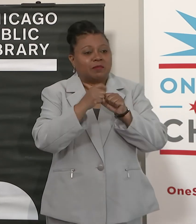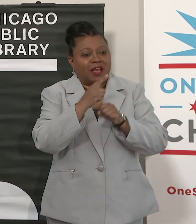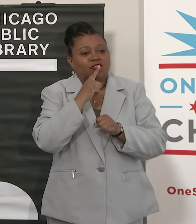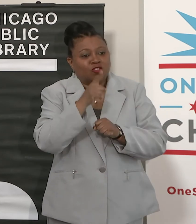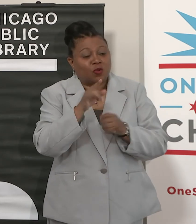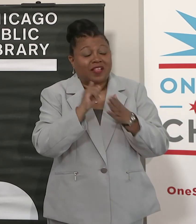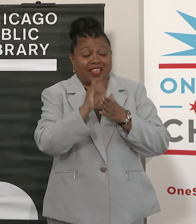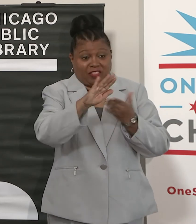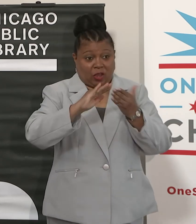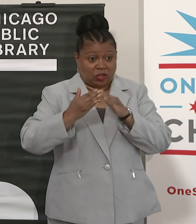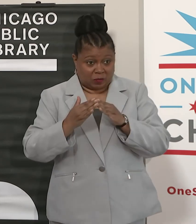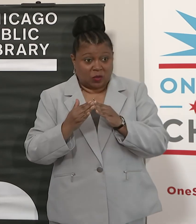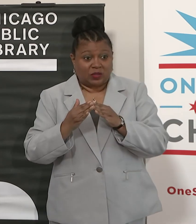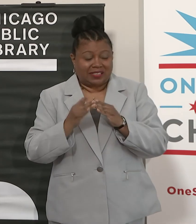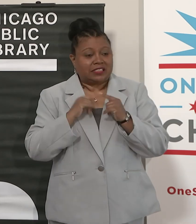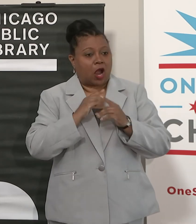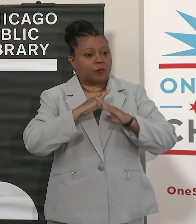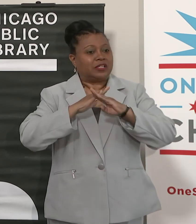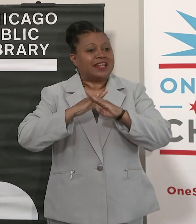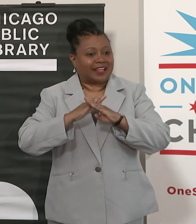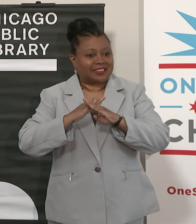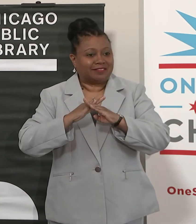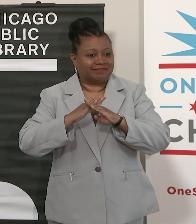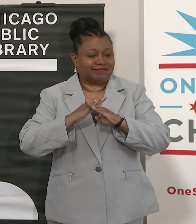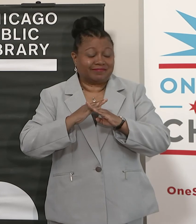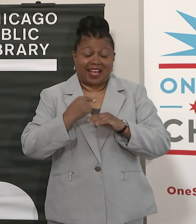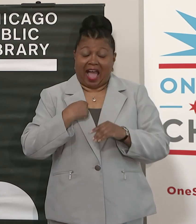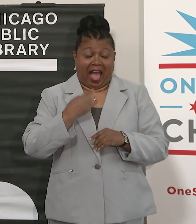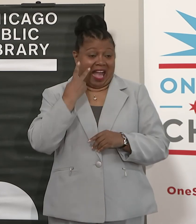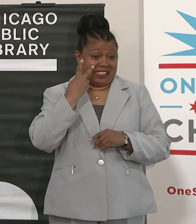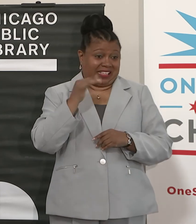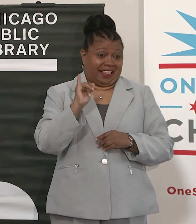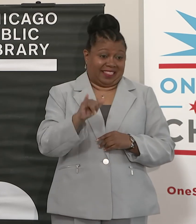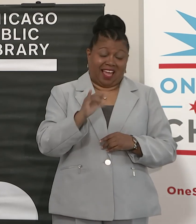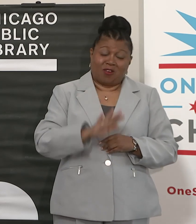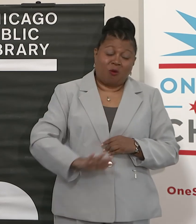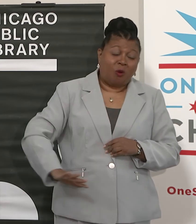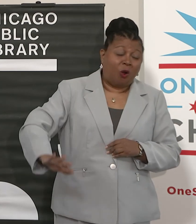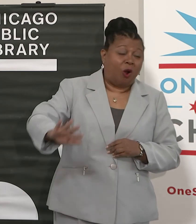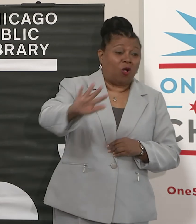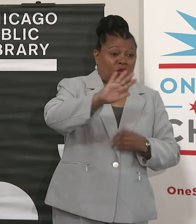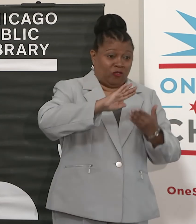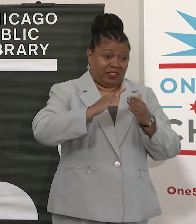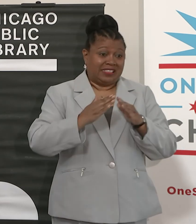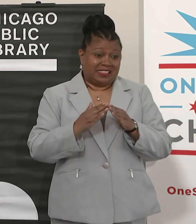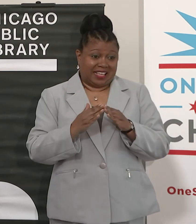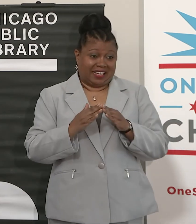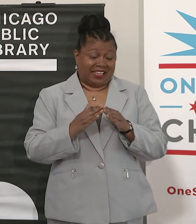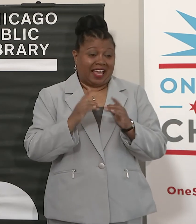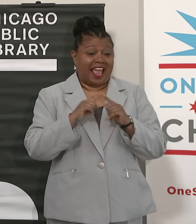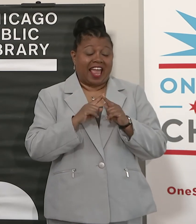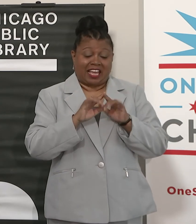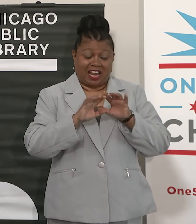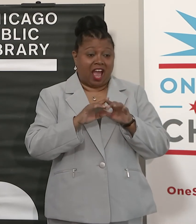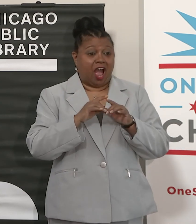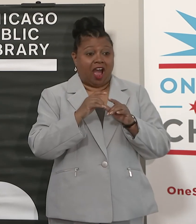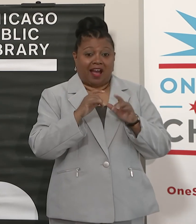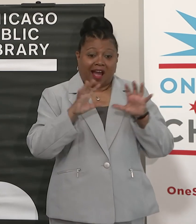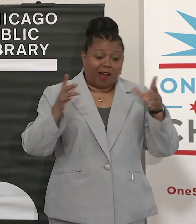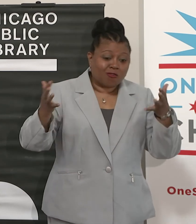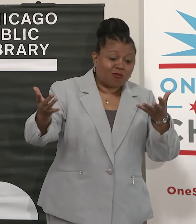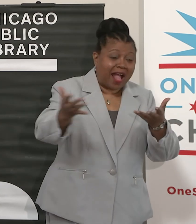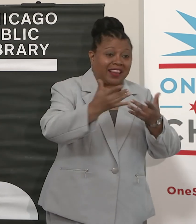sure that their communities are protected. I'm seeing that all over the city in a rallying